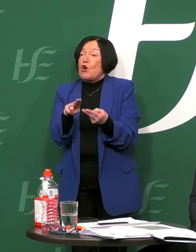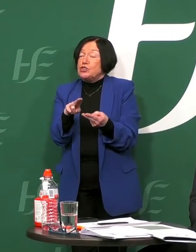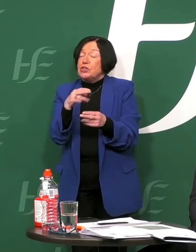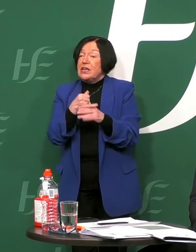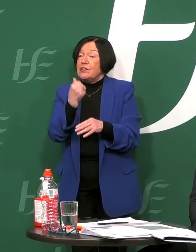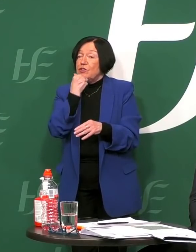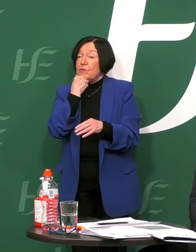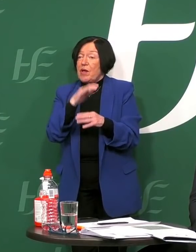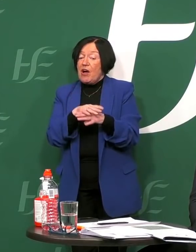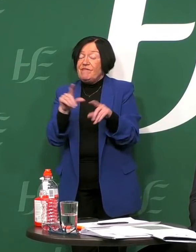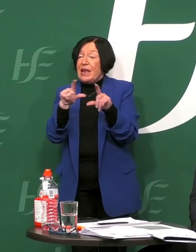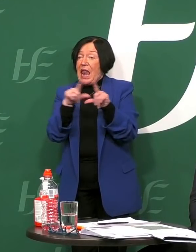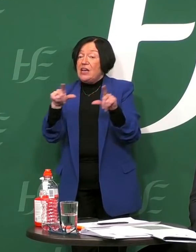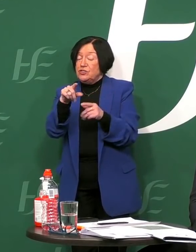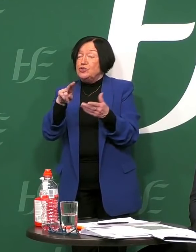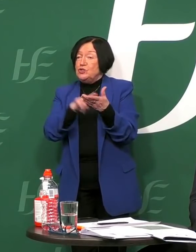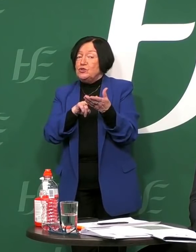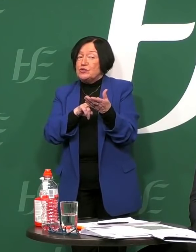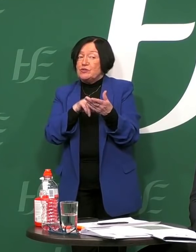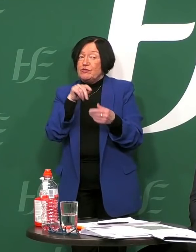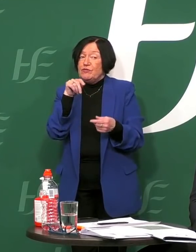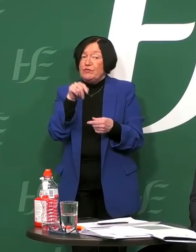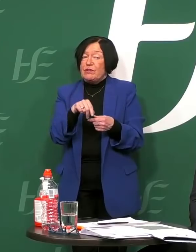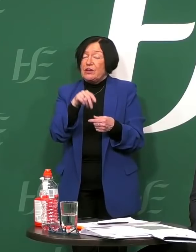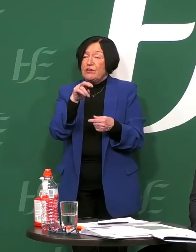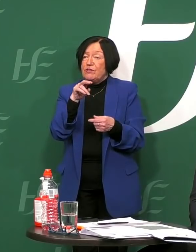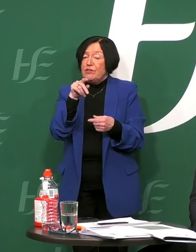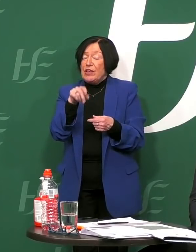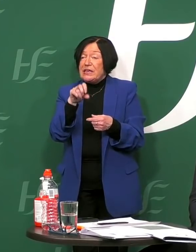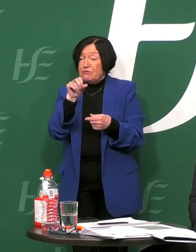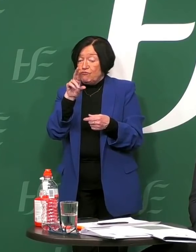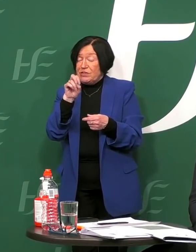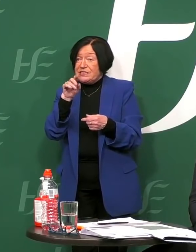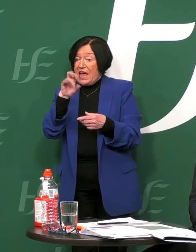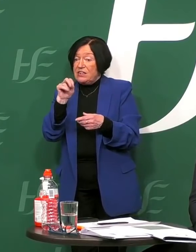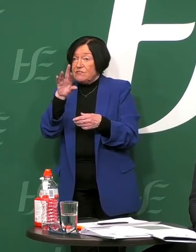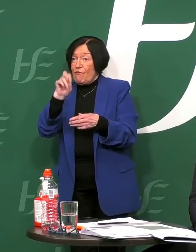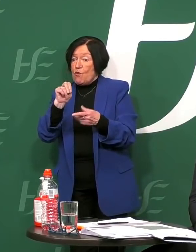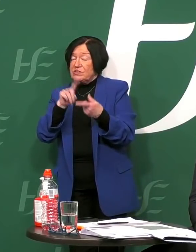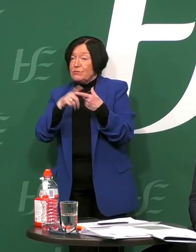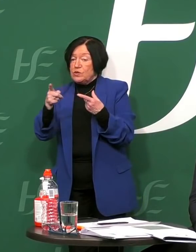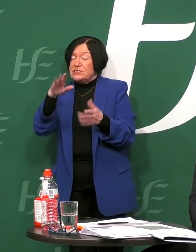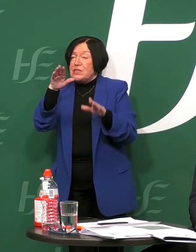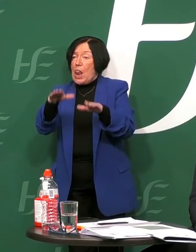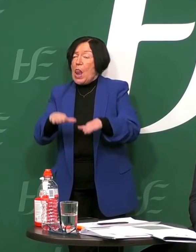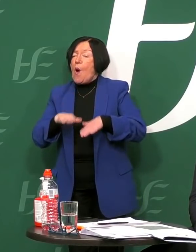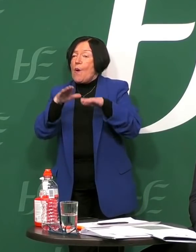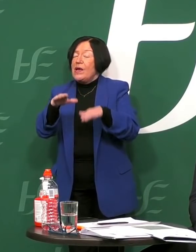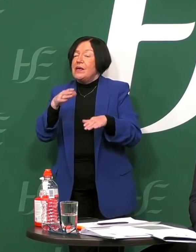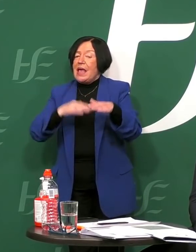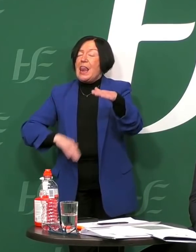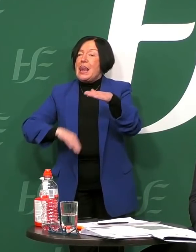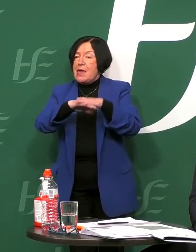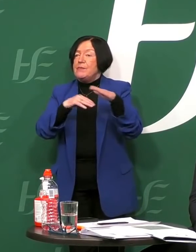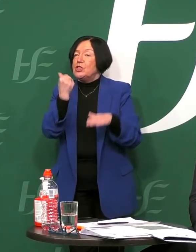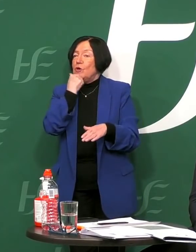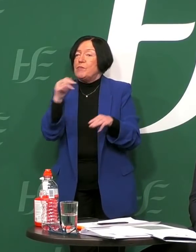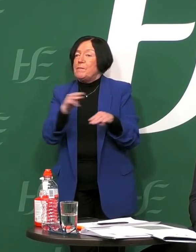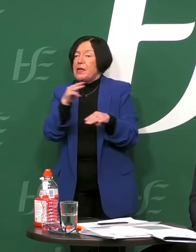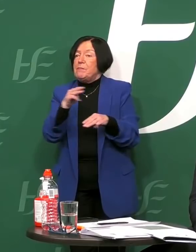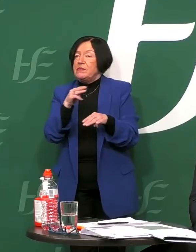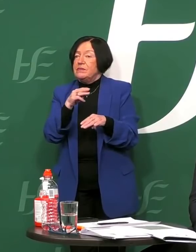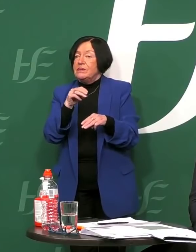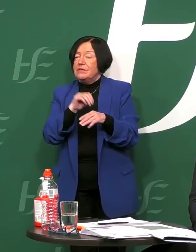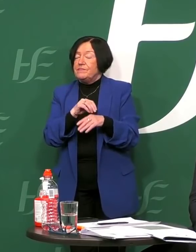the number of licenses you're using with Salesforce or anything like that would perhaps slow that down, that would perhaps limit the amount of people who are uploading the data